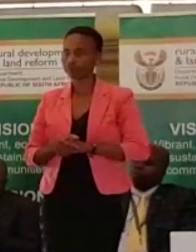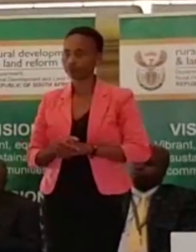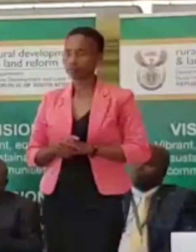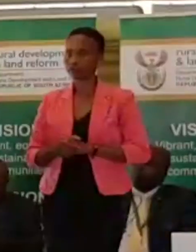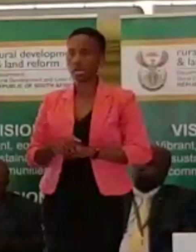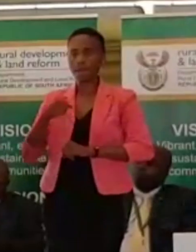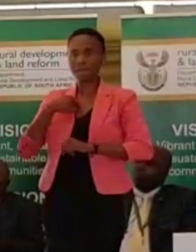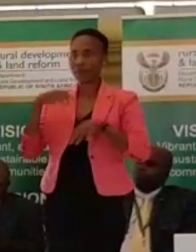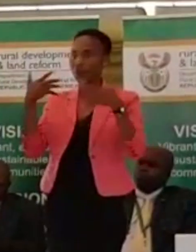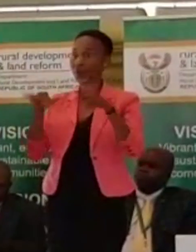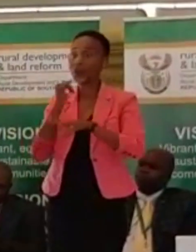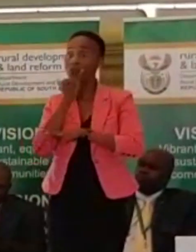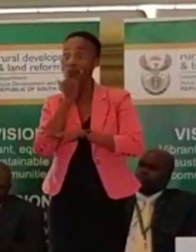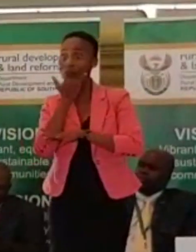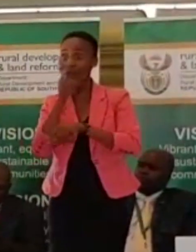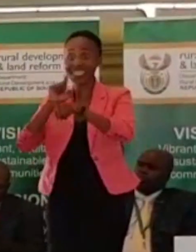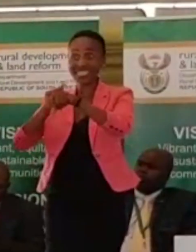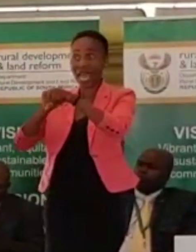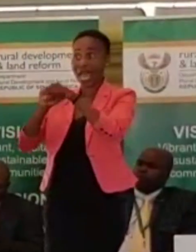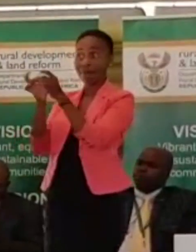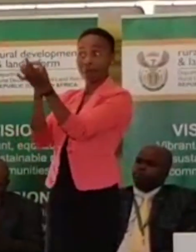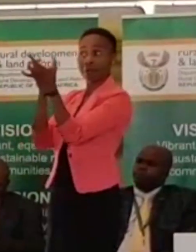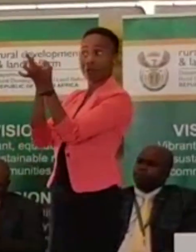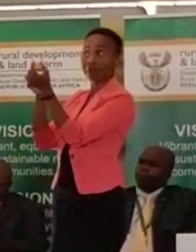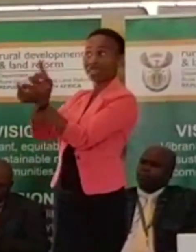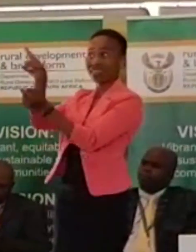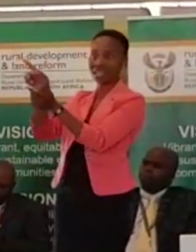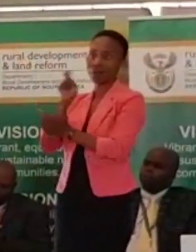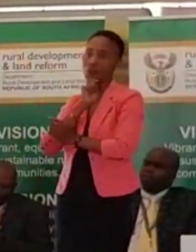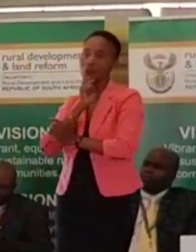I was very happy in the briefing I got this morning